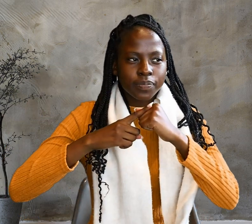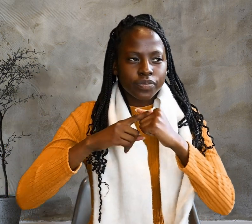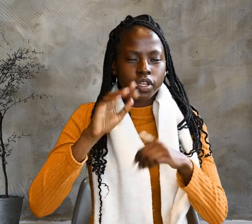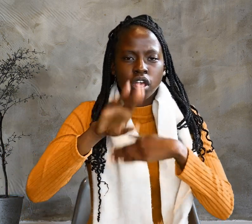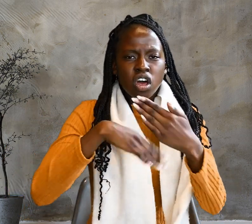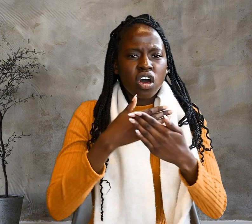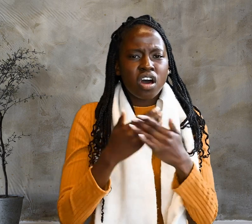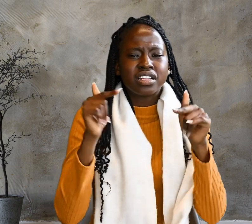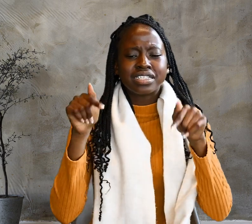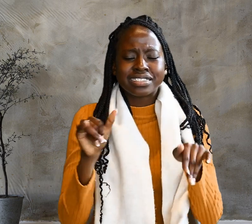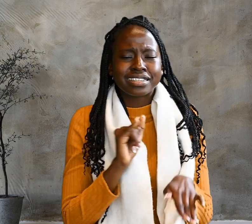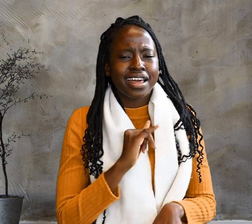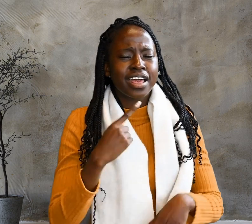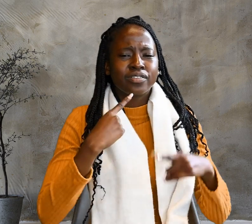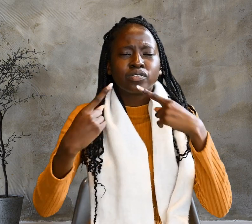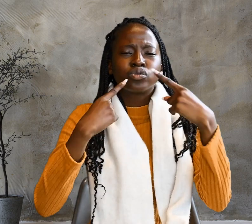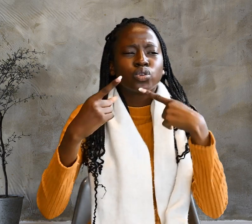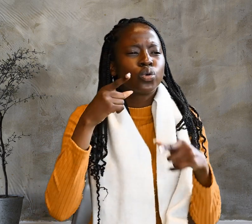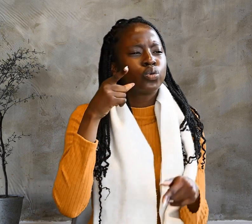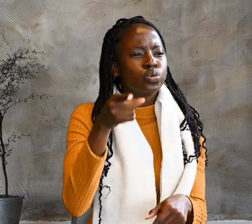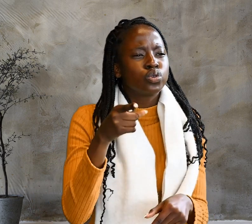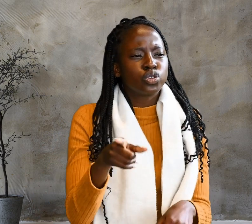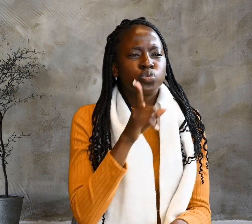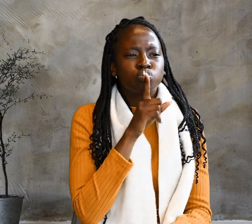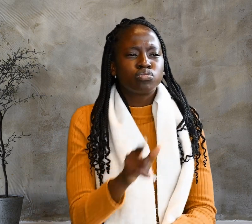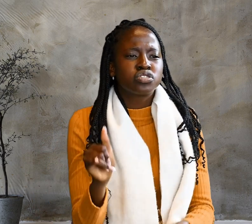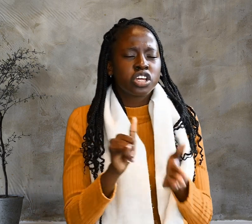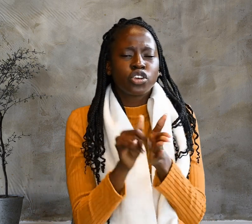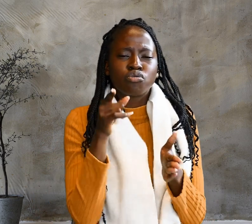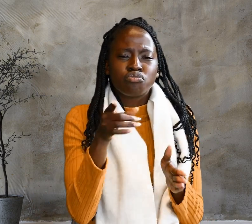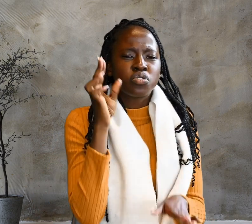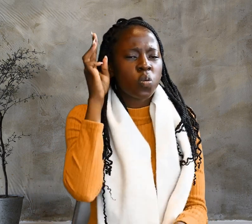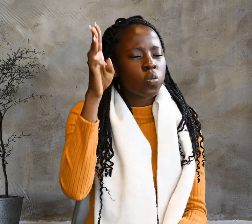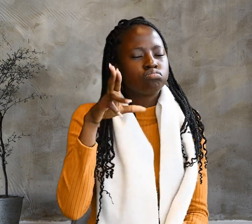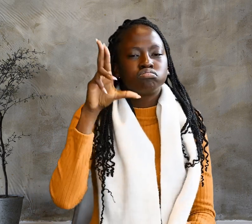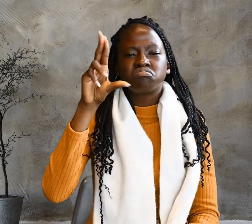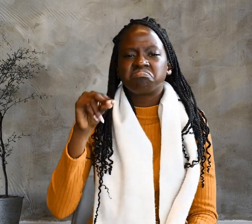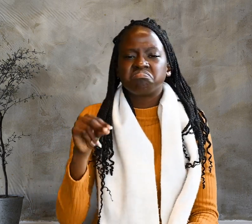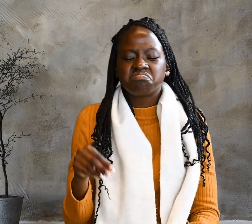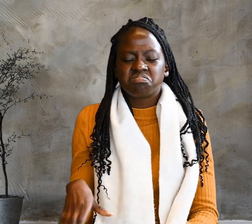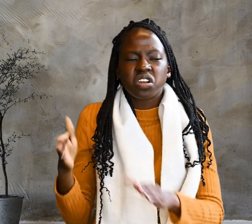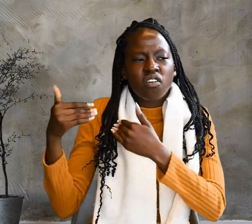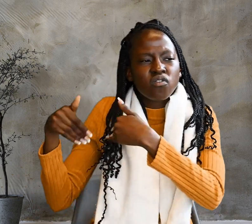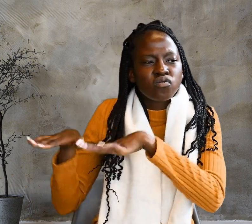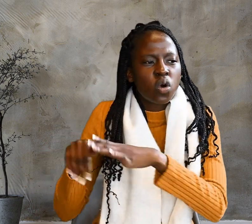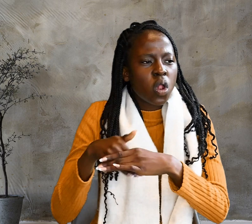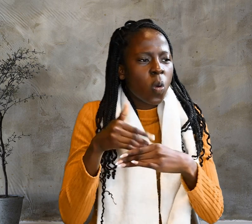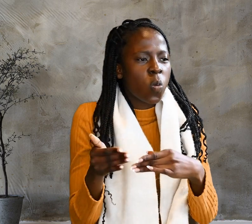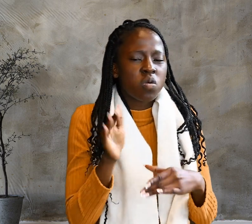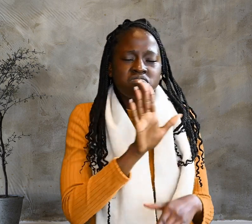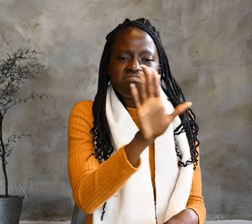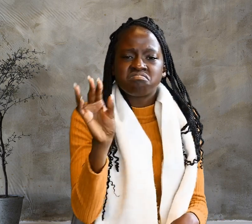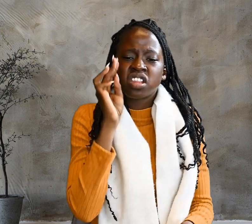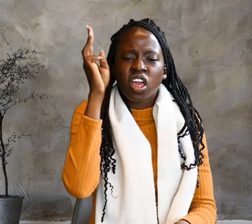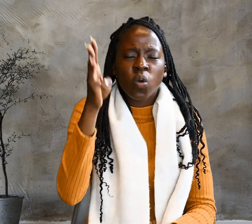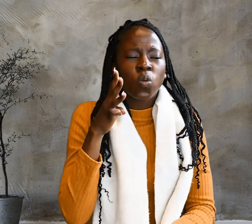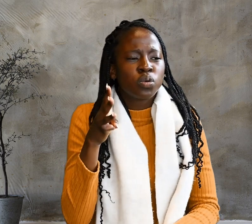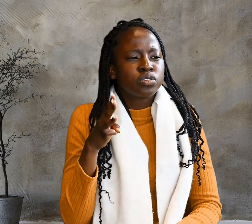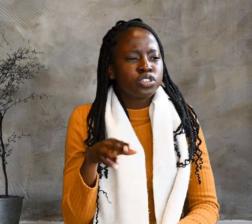All this I have told you so that you will not fall away. They will put you out of the